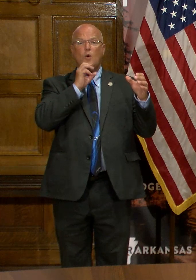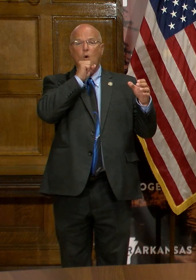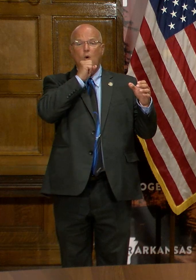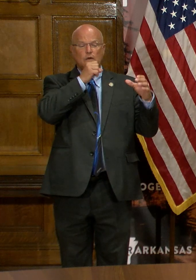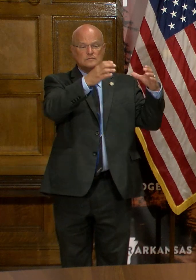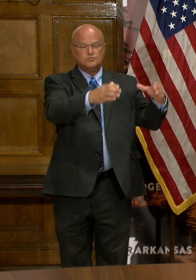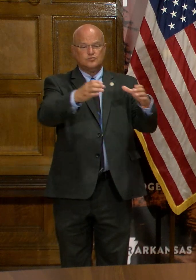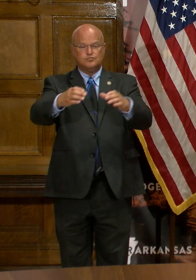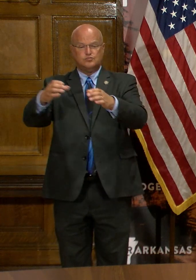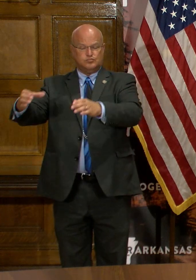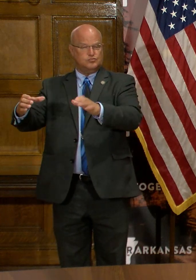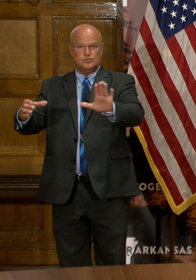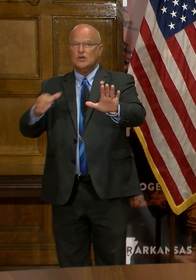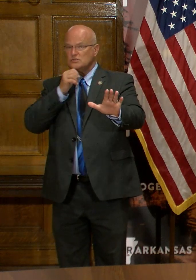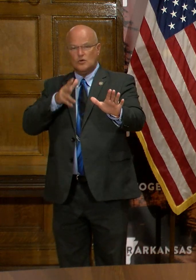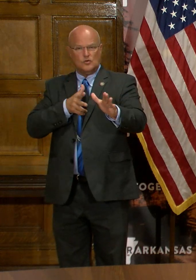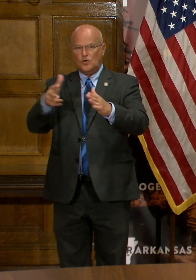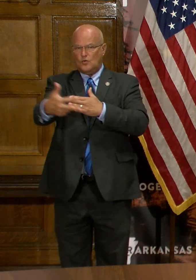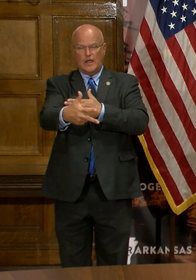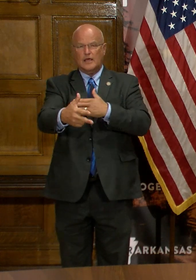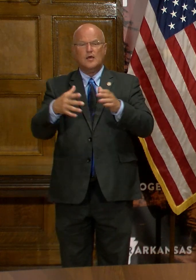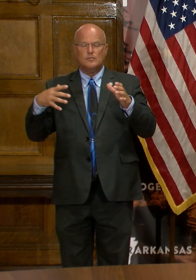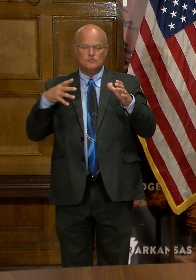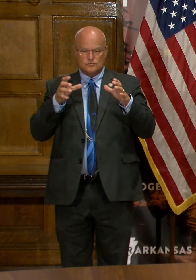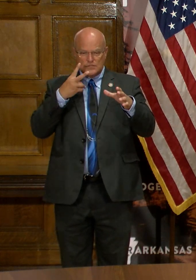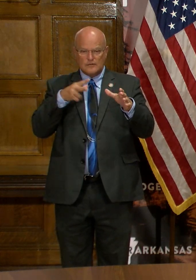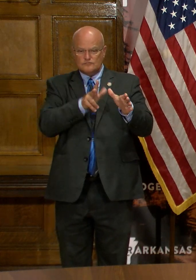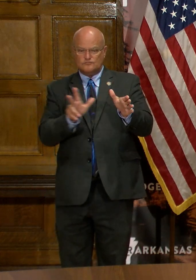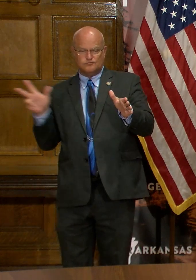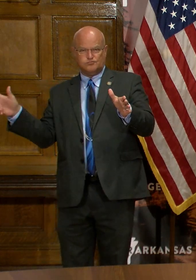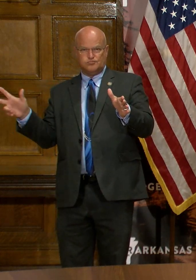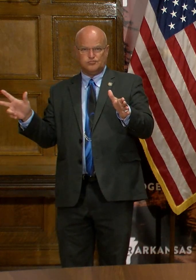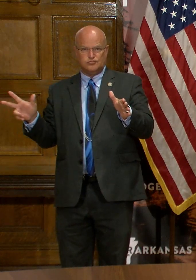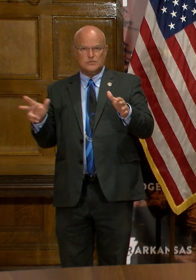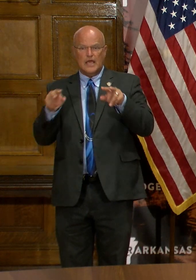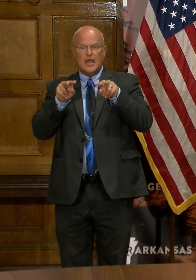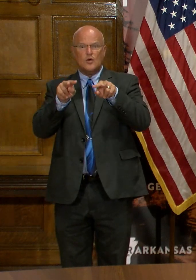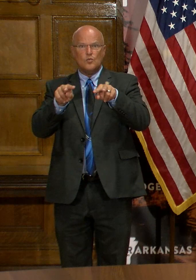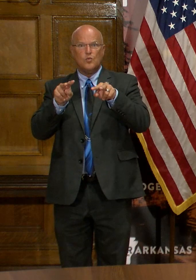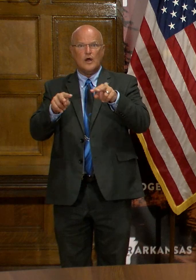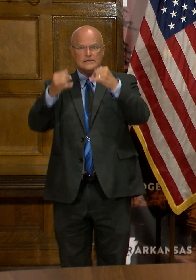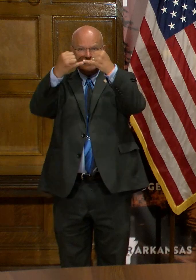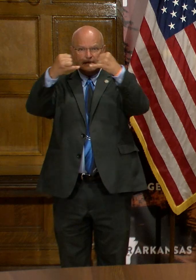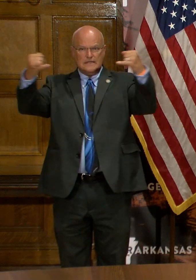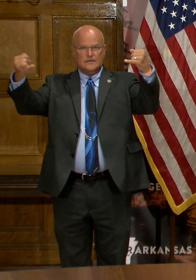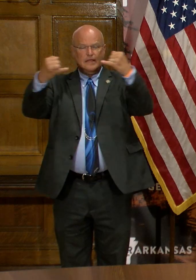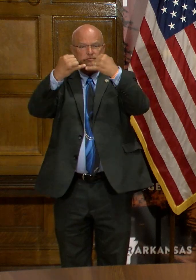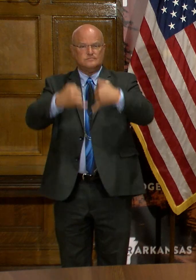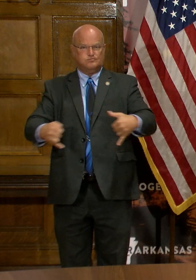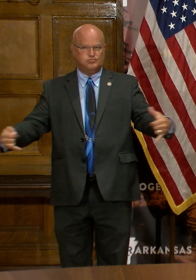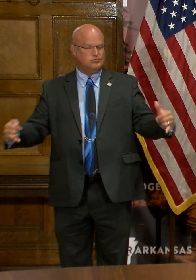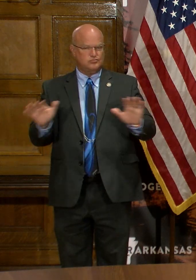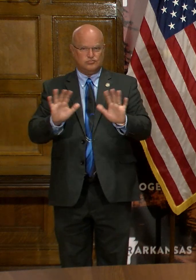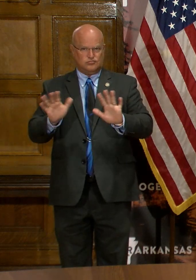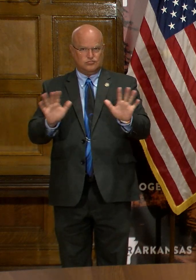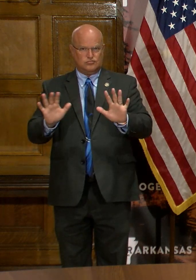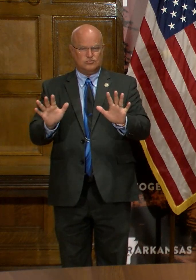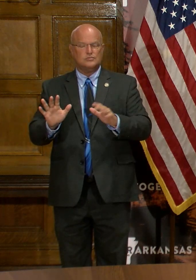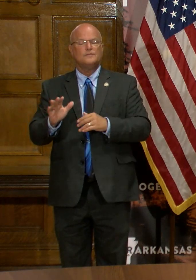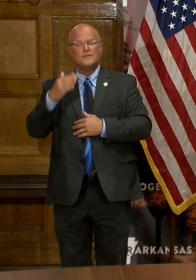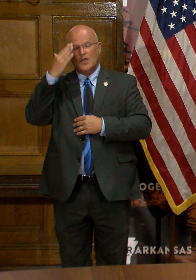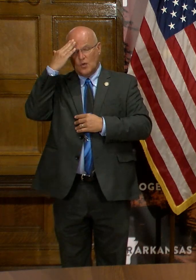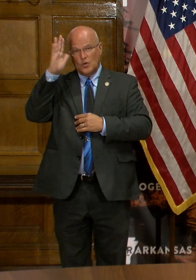barricades and watch for down power lines as well. I know everybody is paying attention. Arkansans have been through these